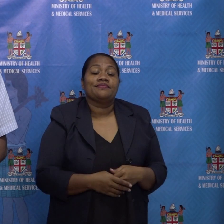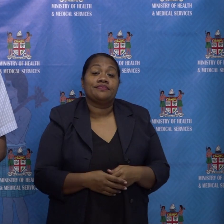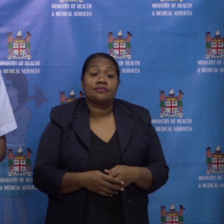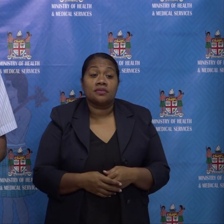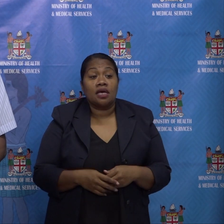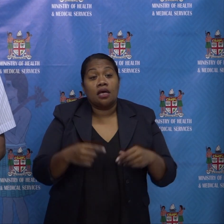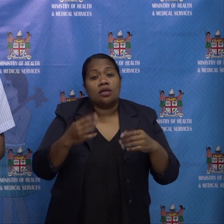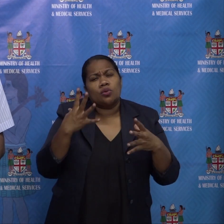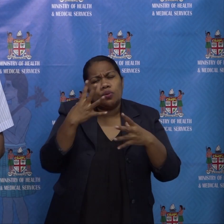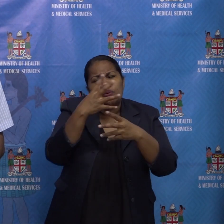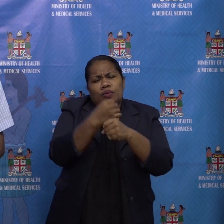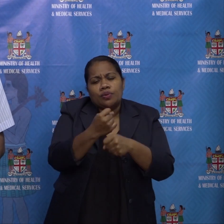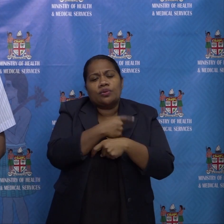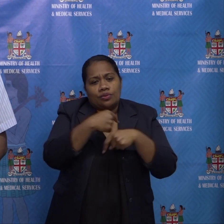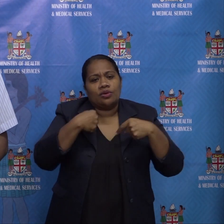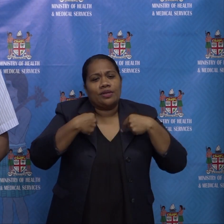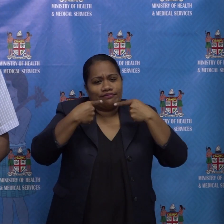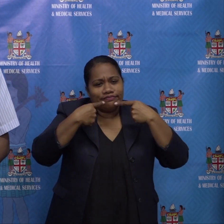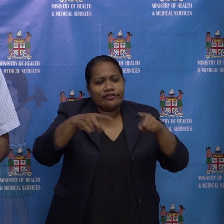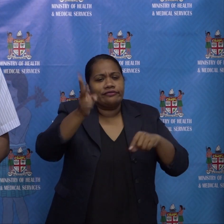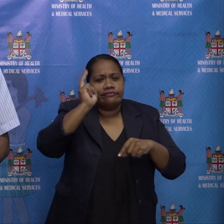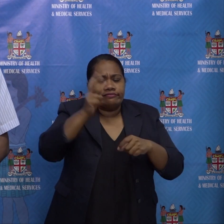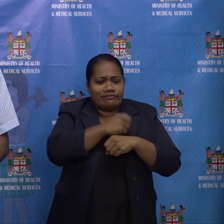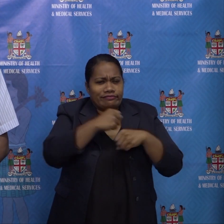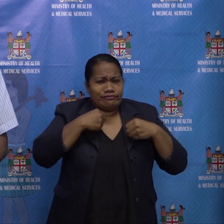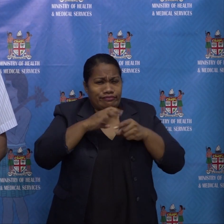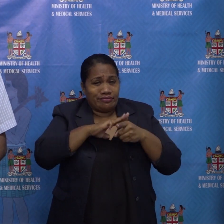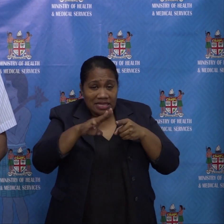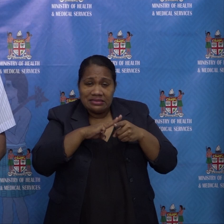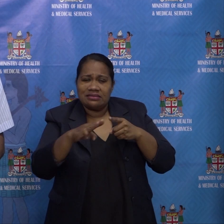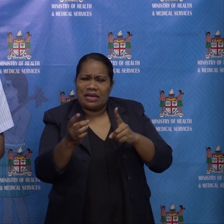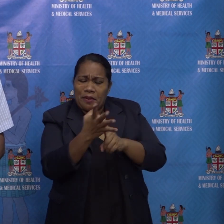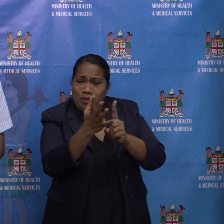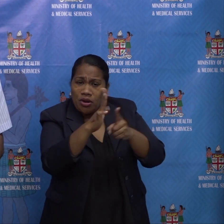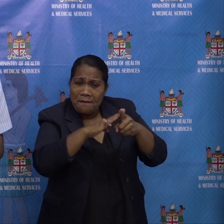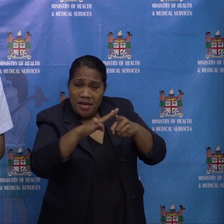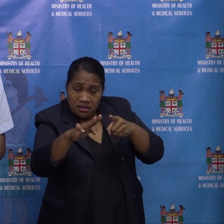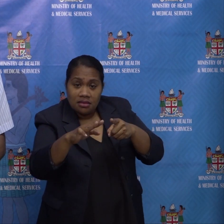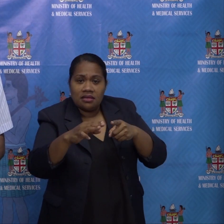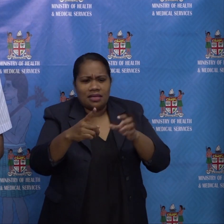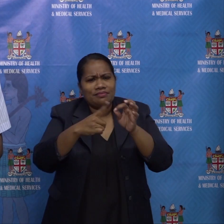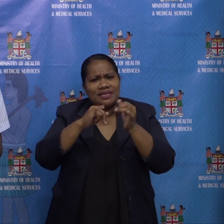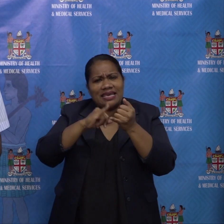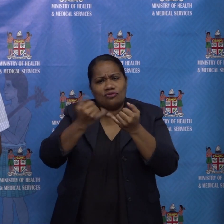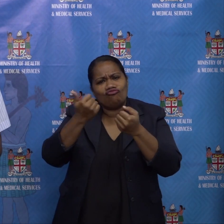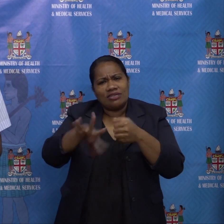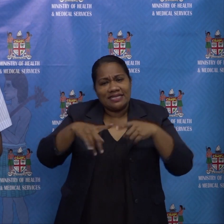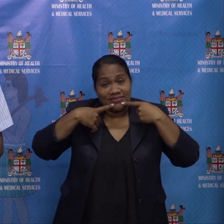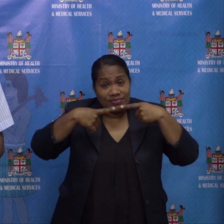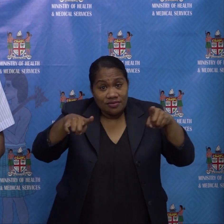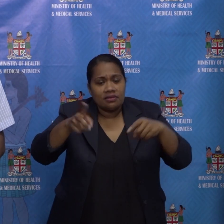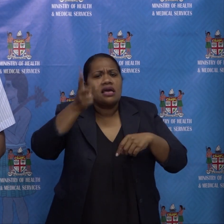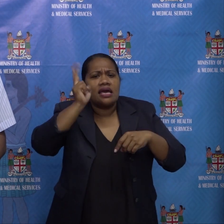conclude, we reiterate our message, key messages, as has been stated by PS, and we are restating